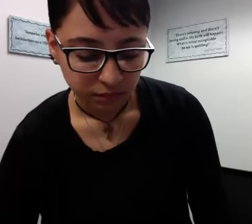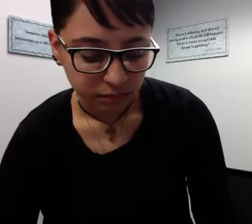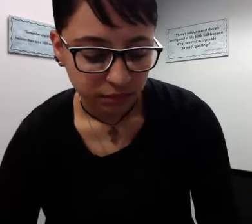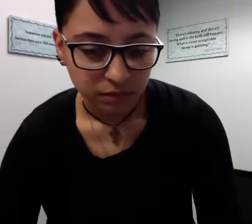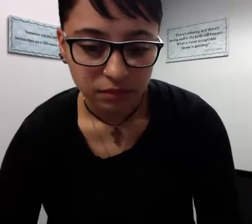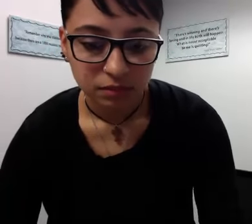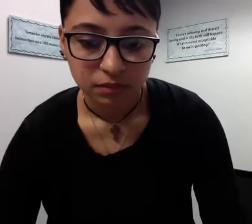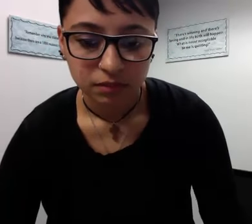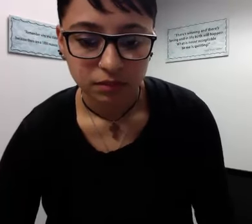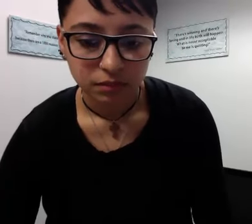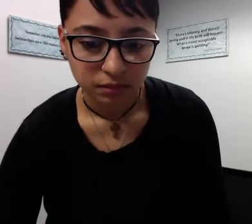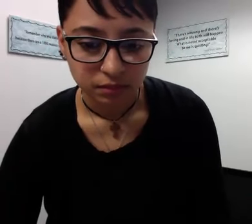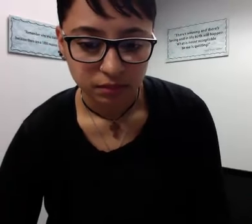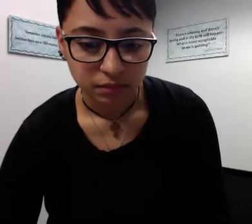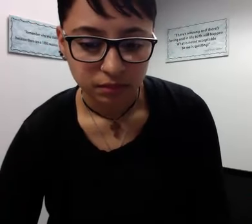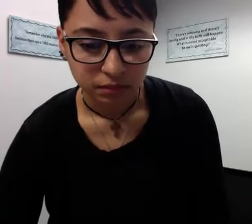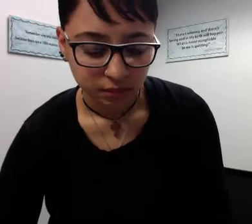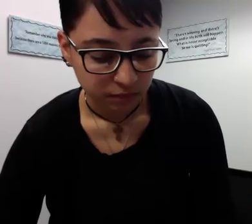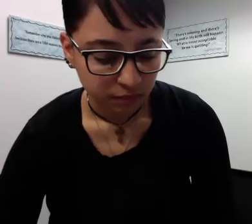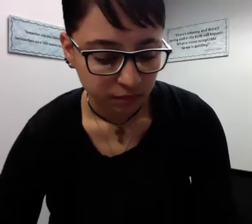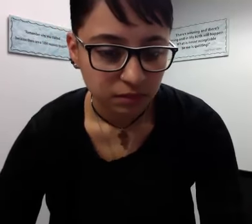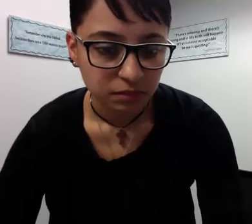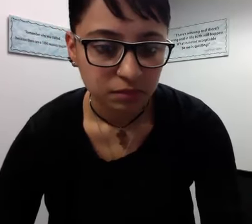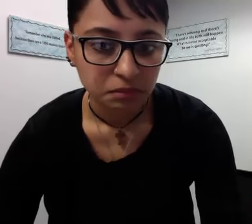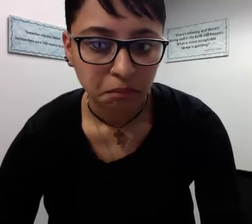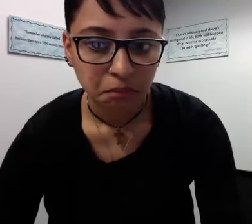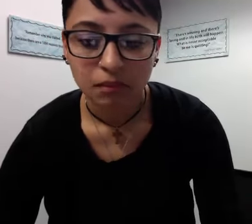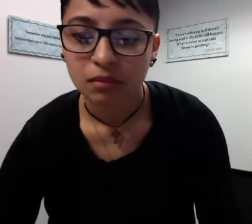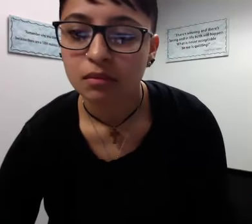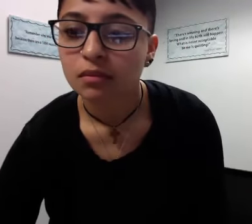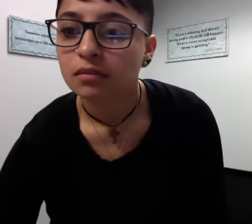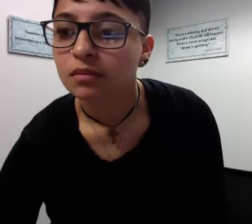material should be considered confidential.